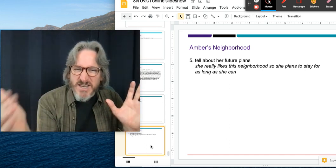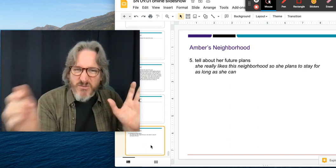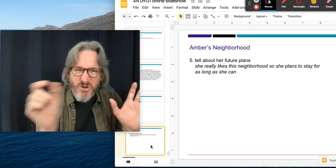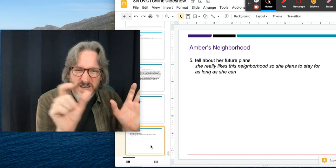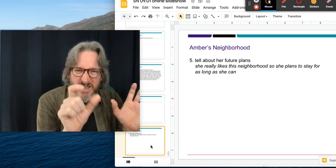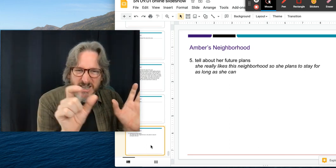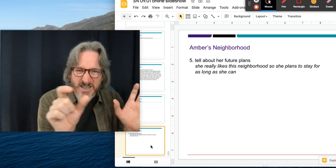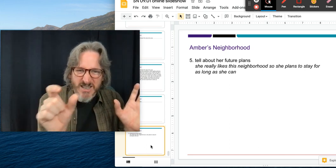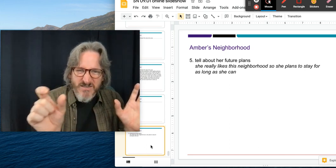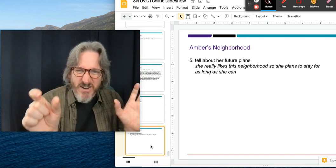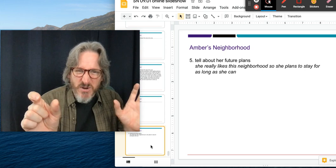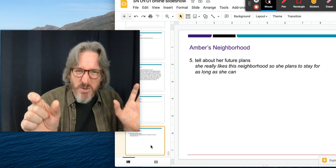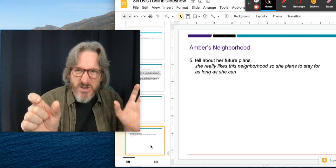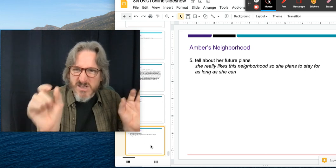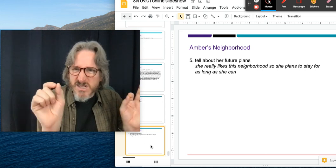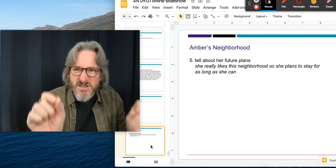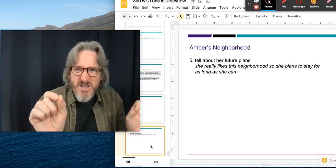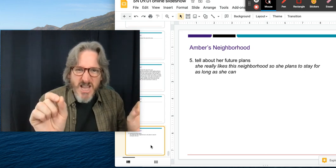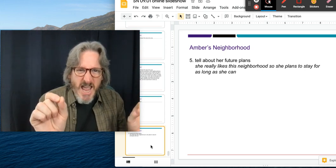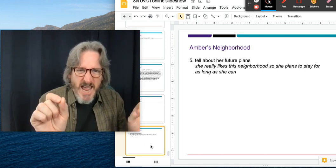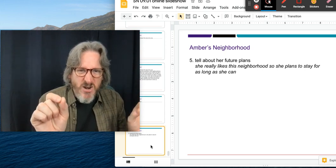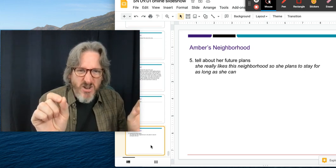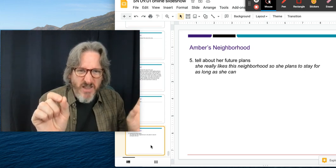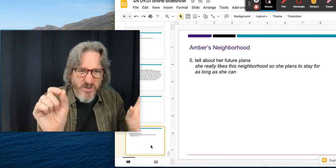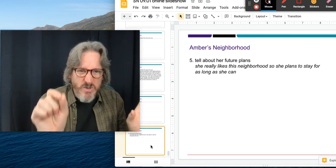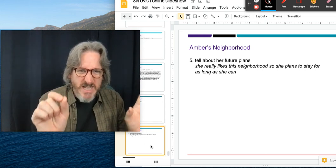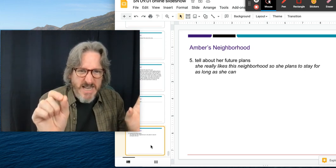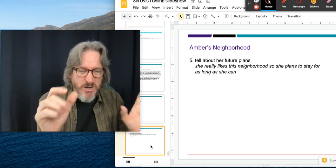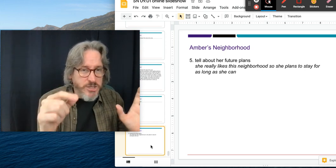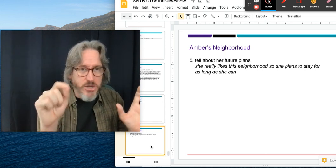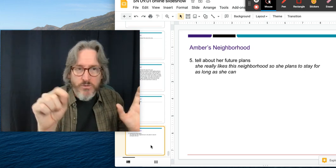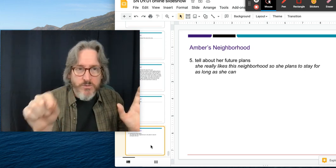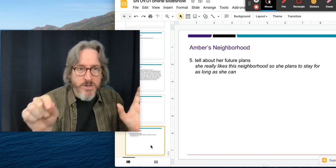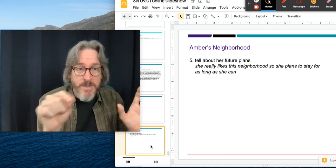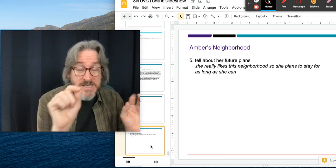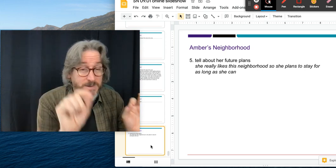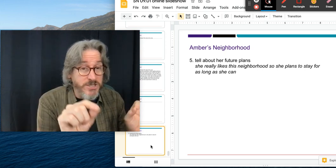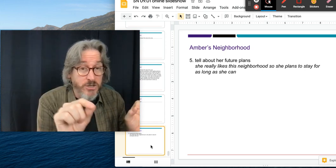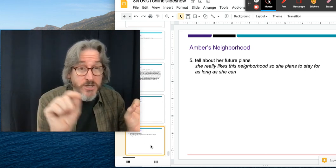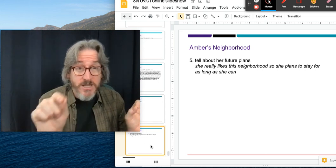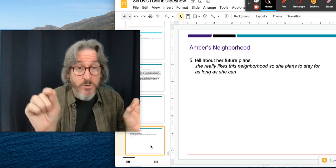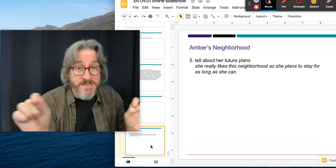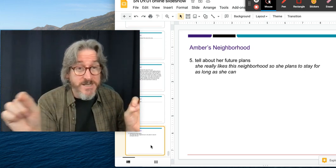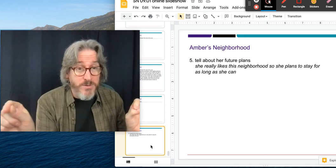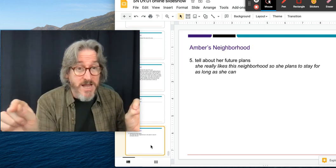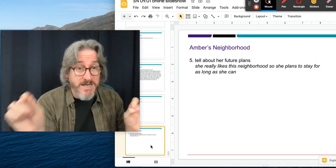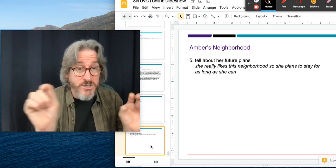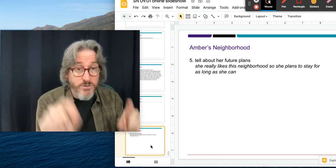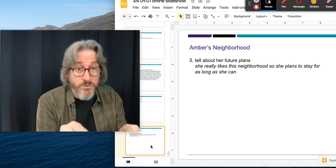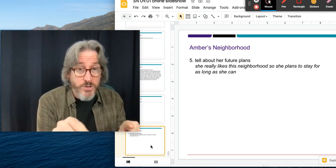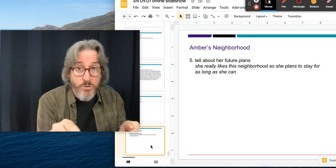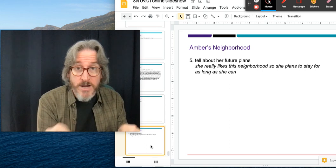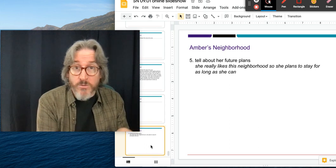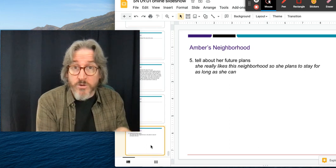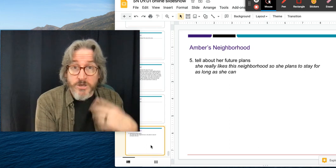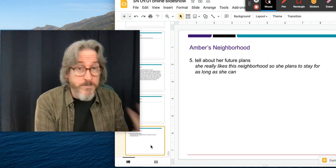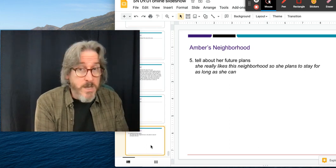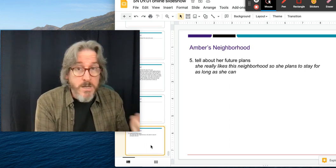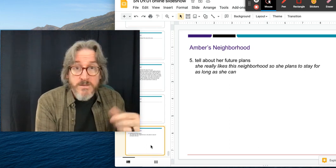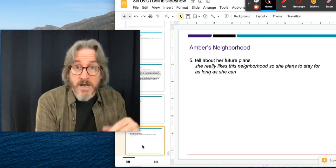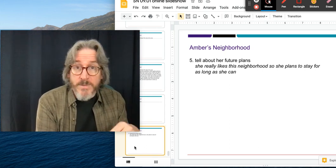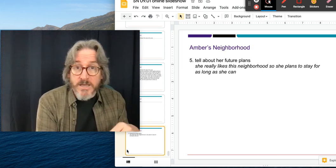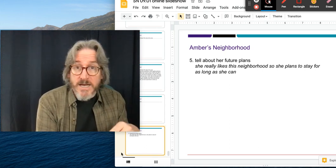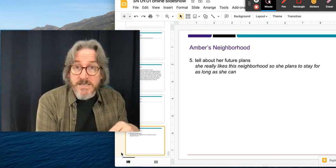through all the different variables. And if you sit down and just go through them, especially looking at the ones that apply to your